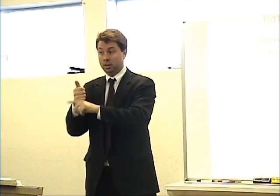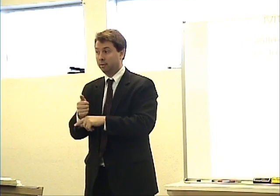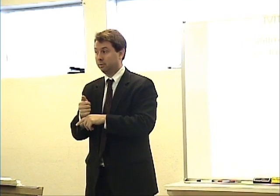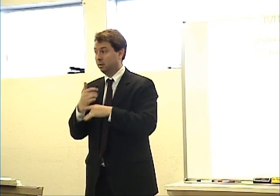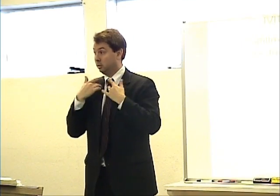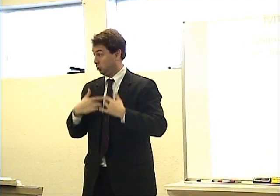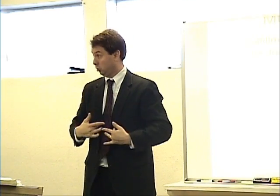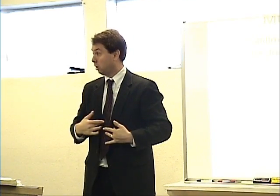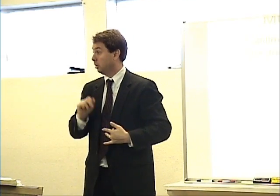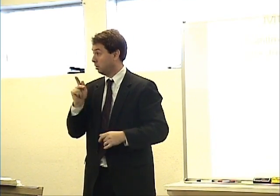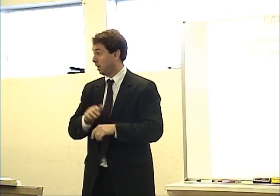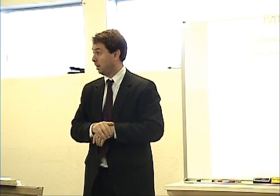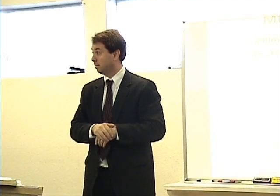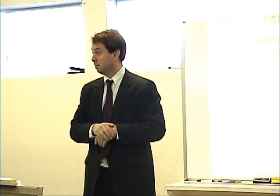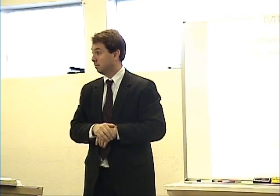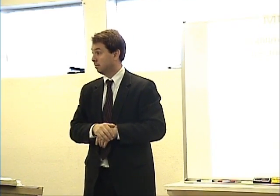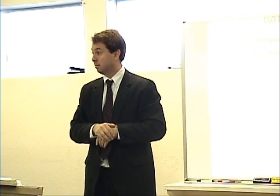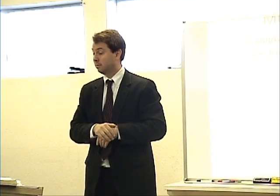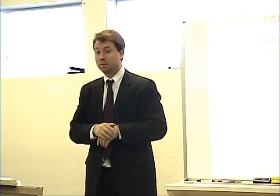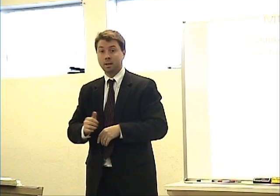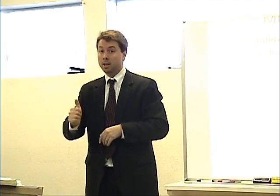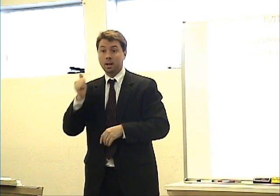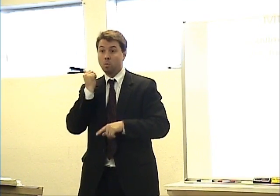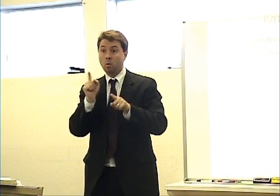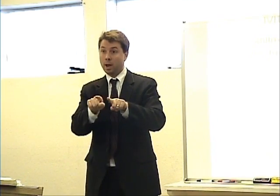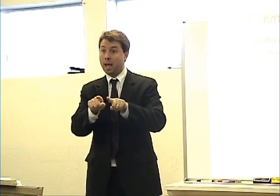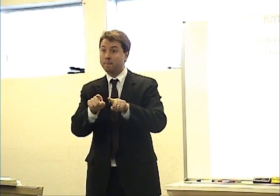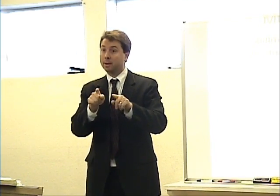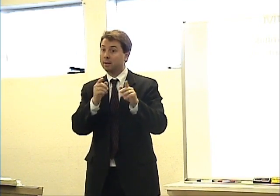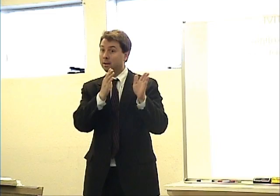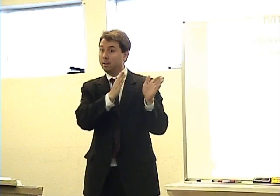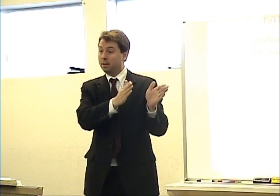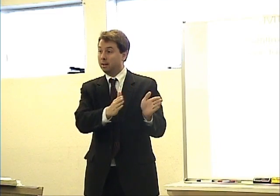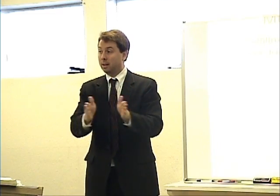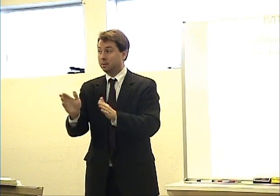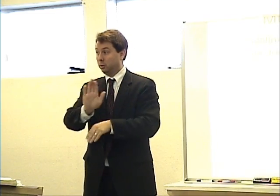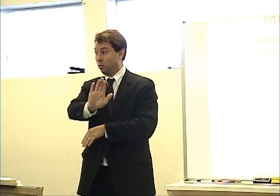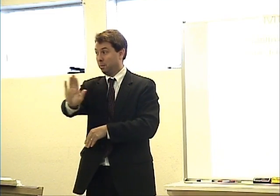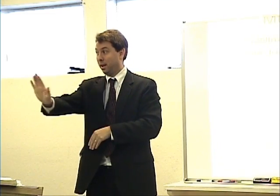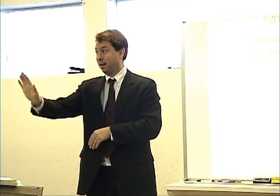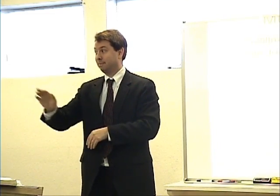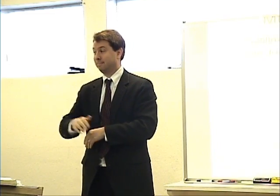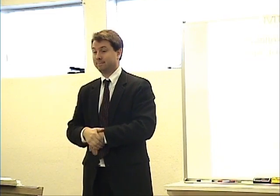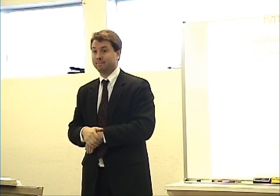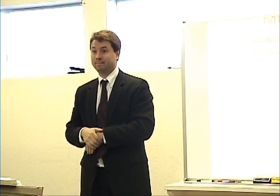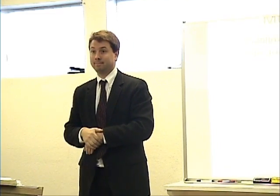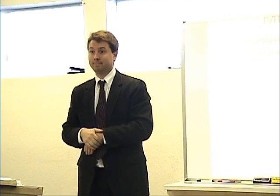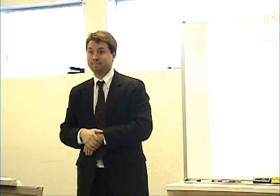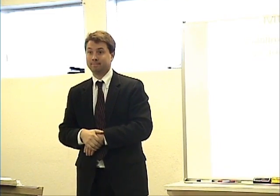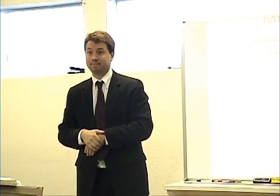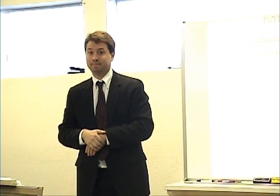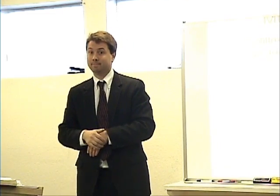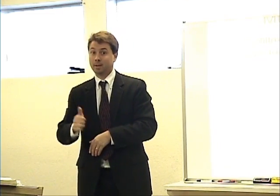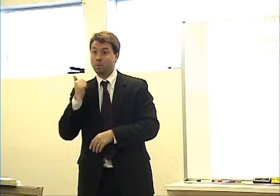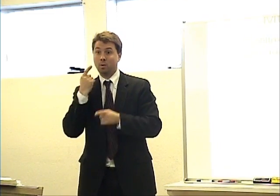yourself, discourage you. It won't happen. It's your plan. It won't